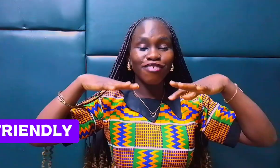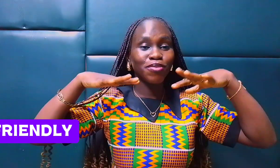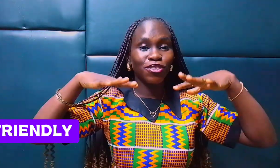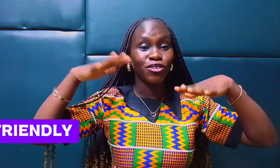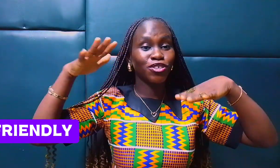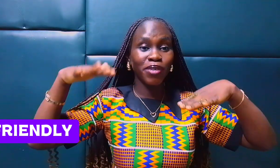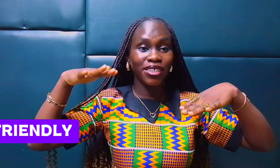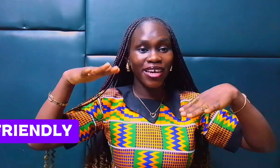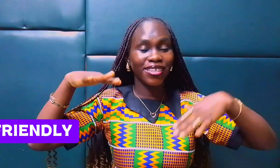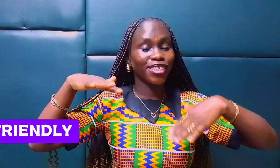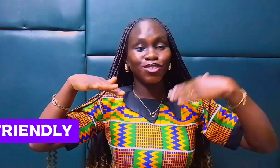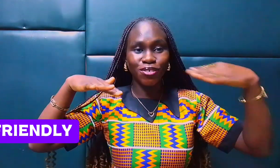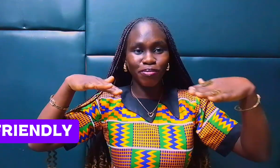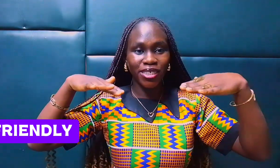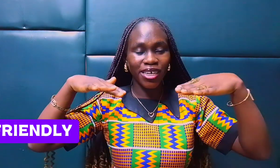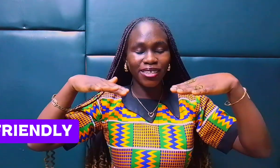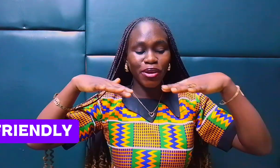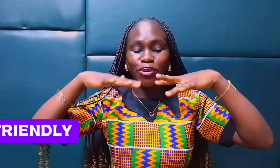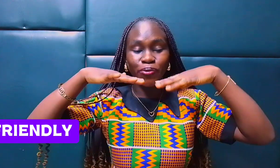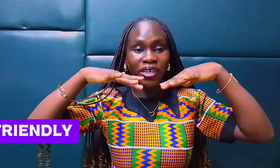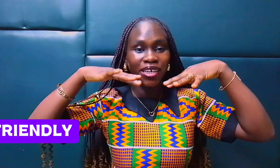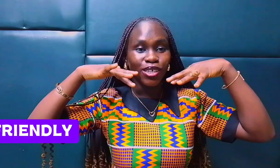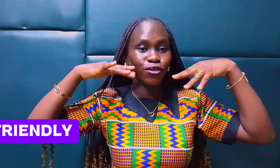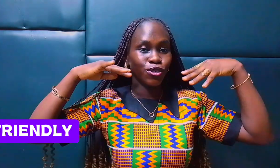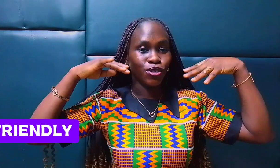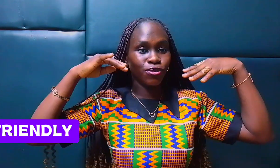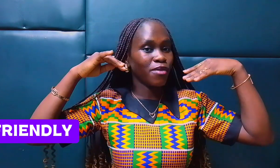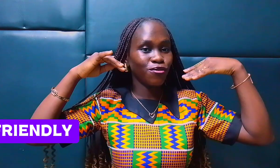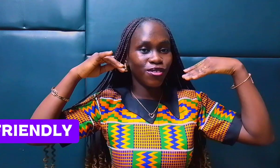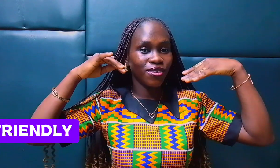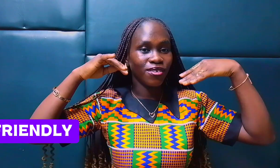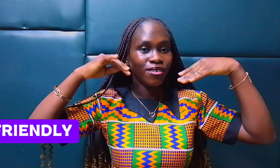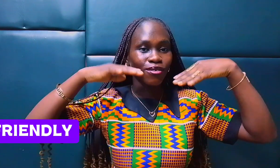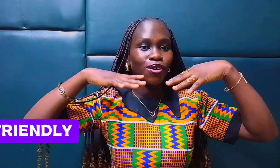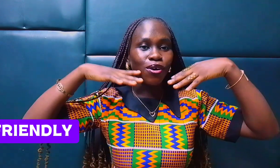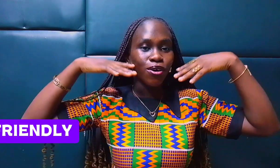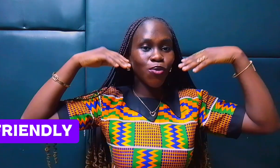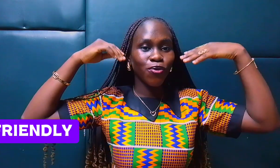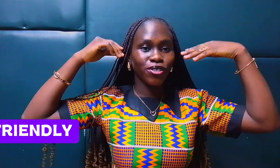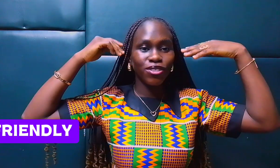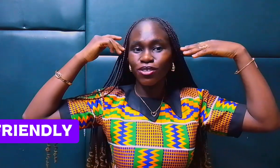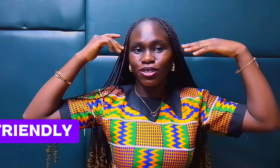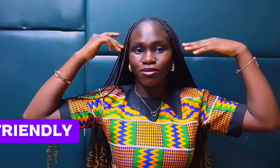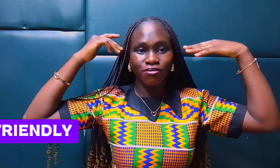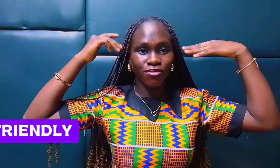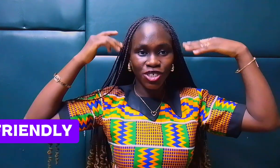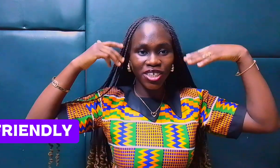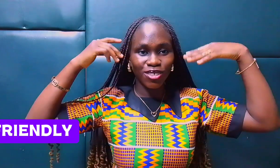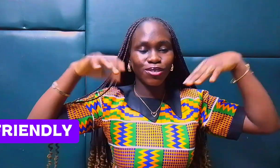Have both your dominant hand and your non-dominant hand wriggling close to your mouth, upwards your cheeks.